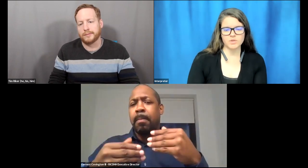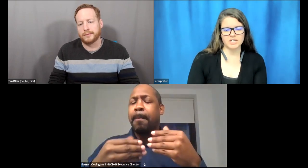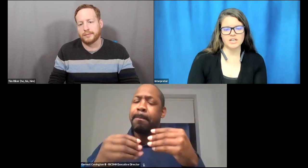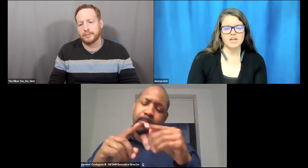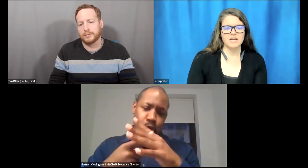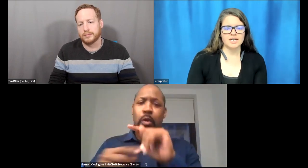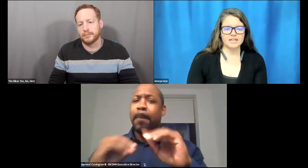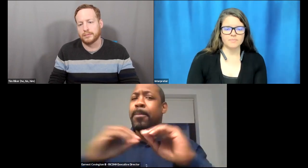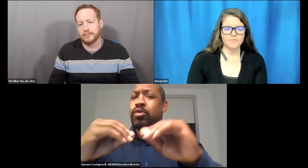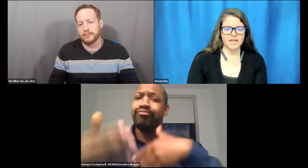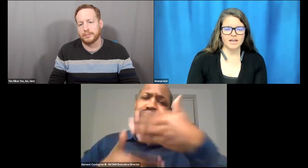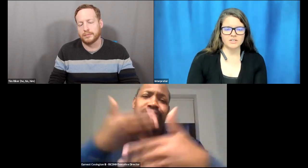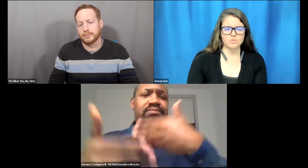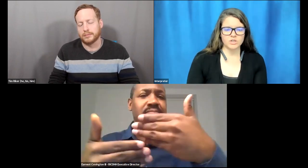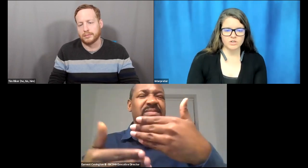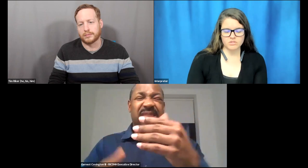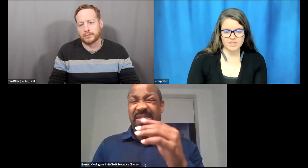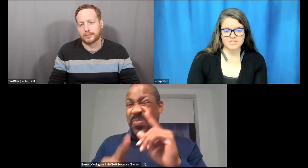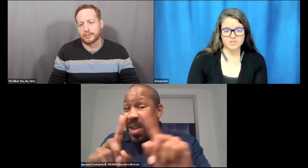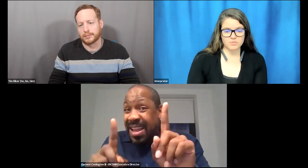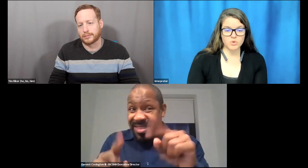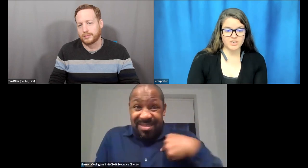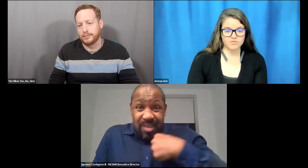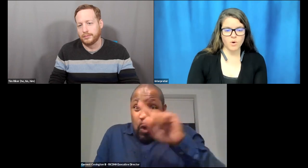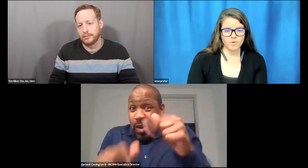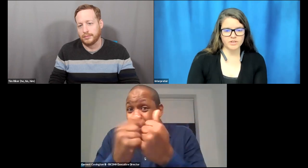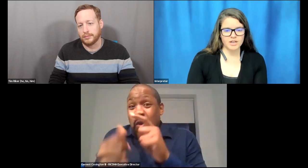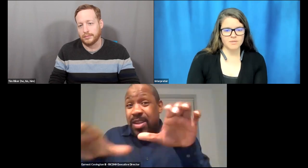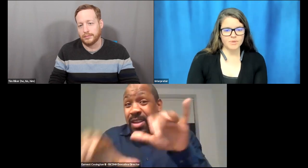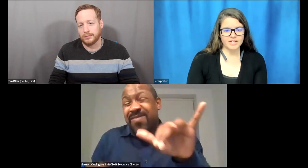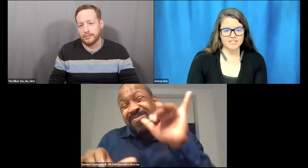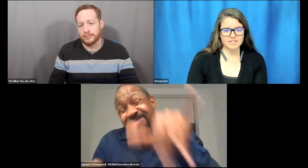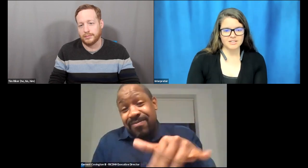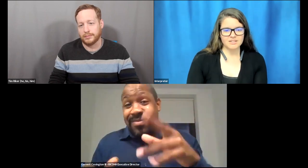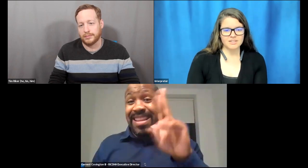community, and that's moving forward, but